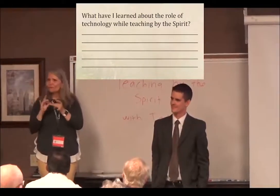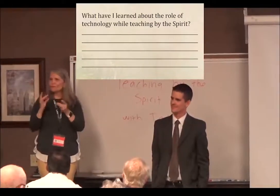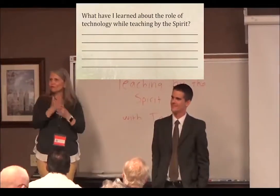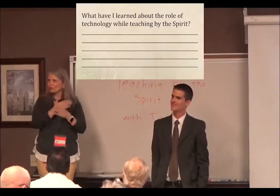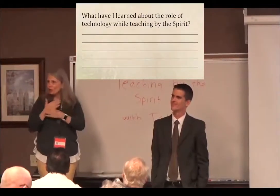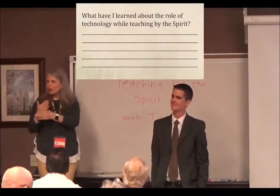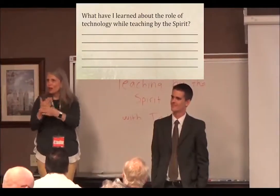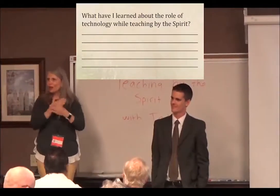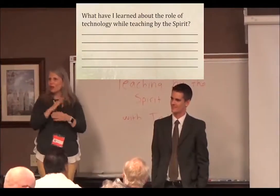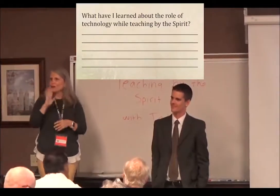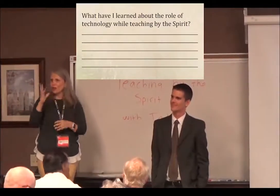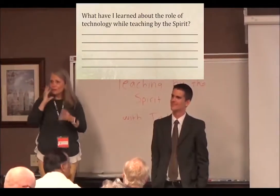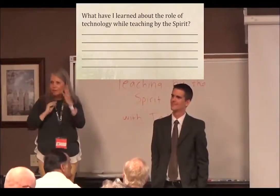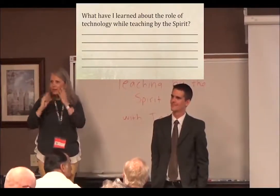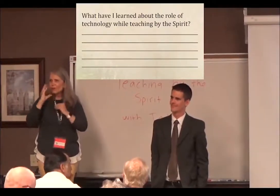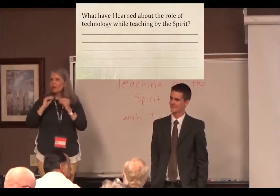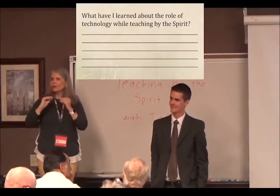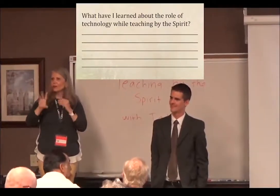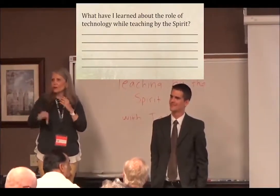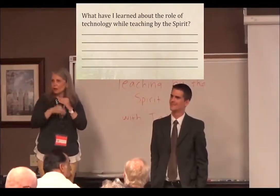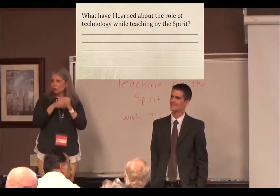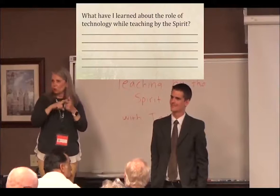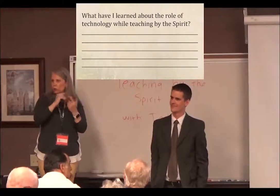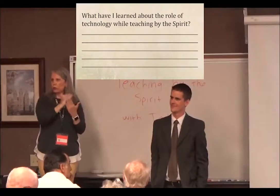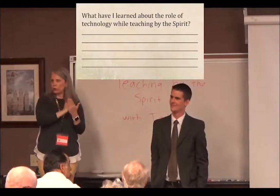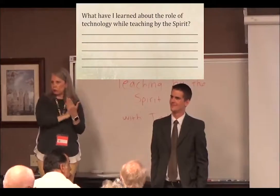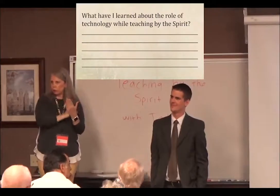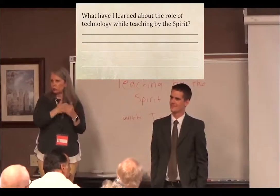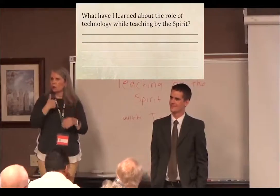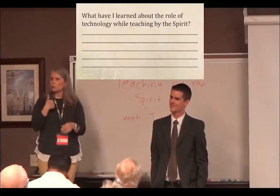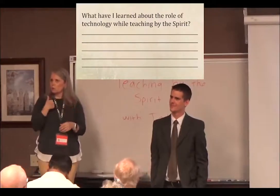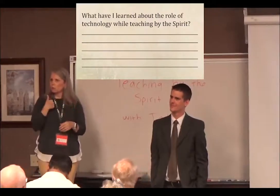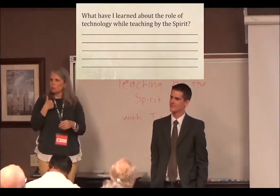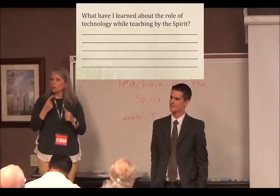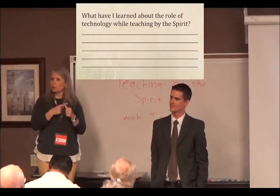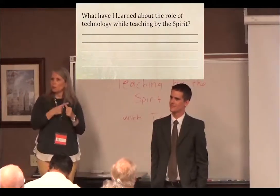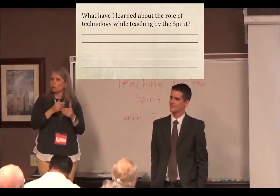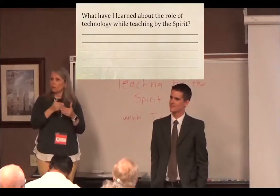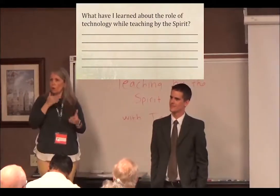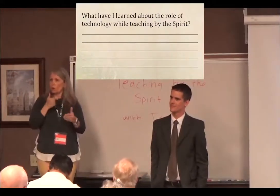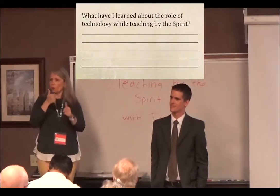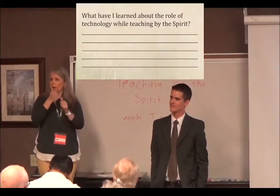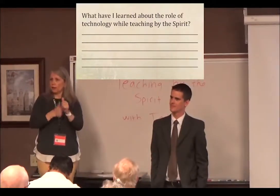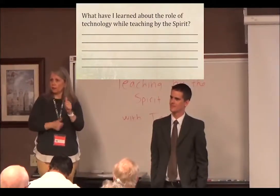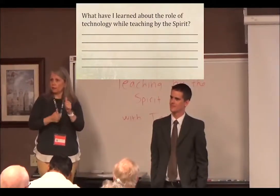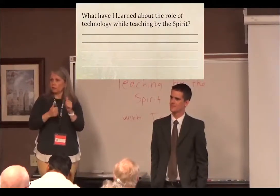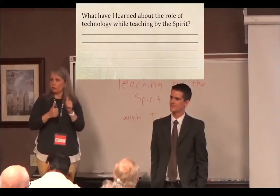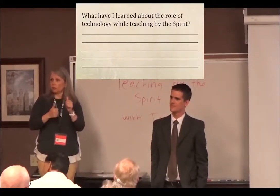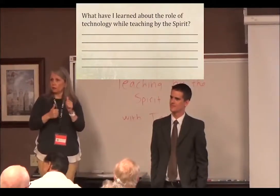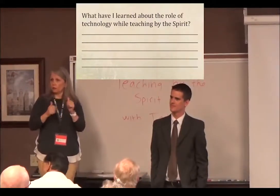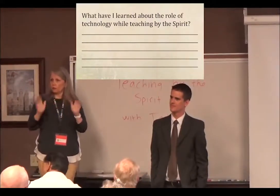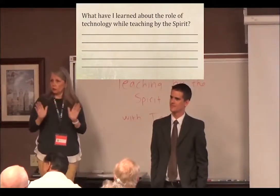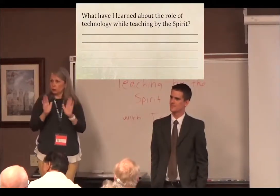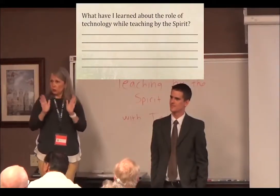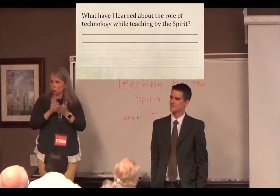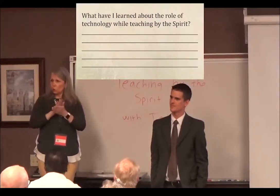tell what they've learned, share their experiences, add their own personality to the lesson.